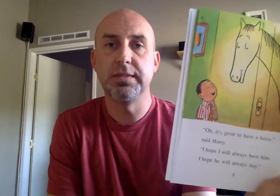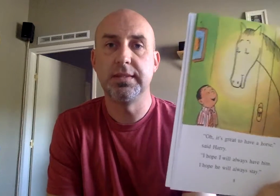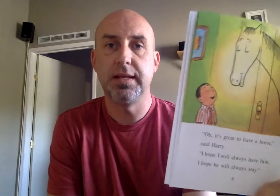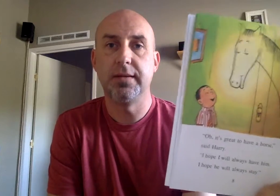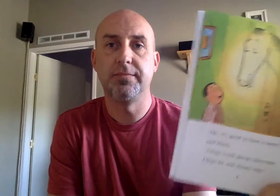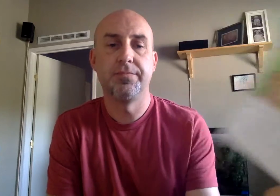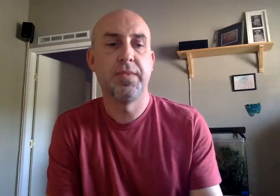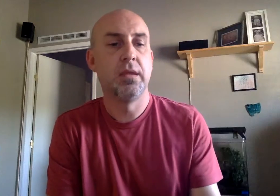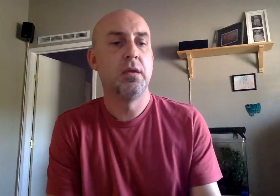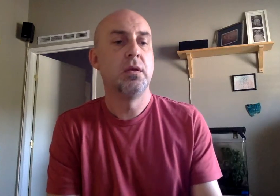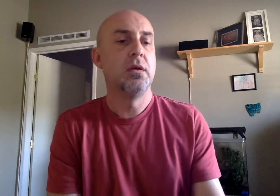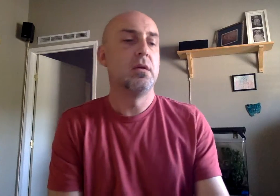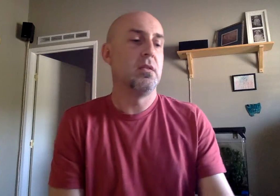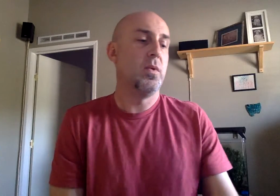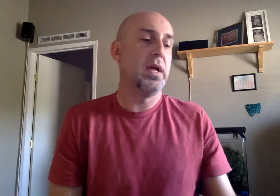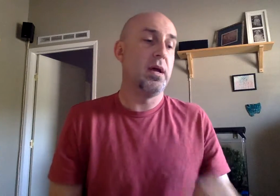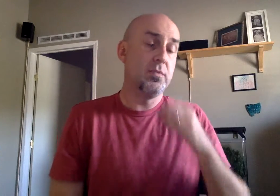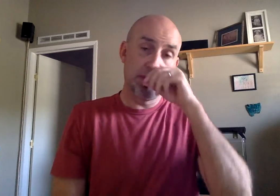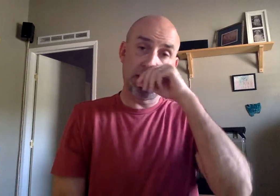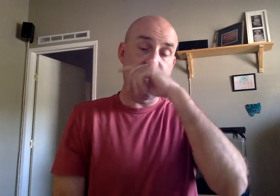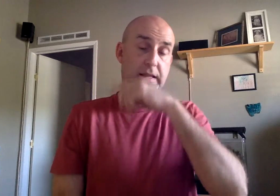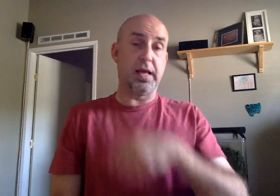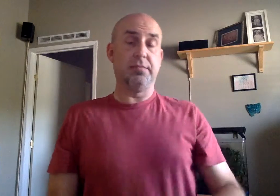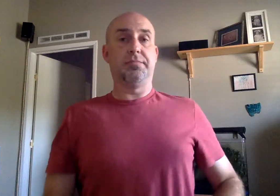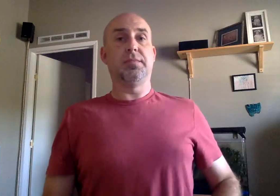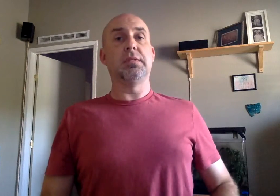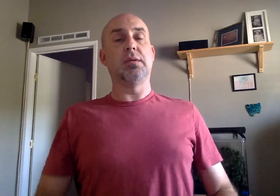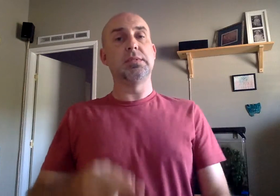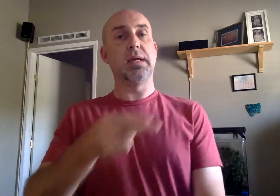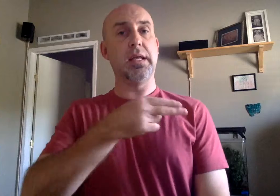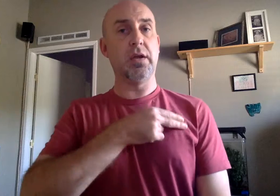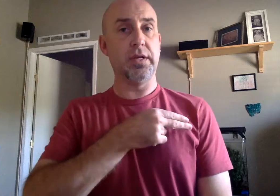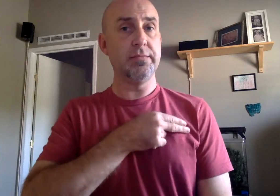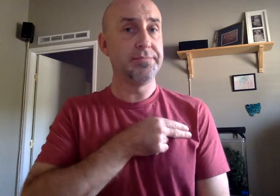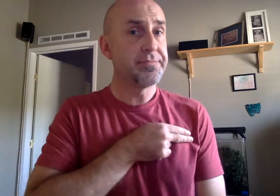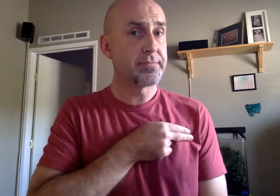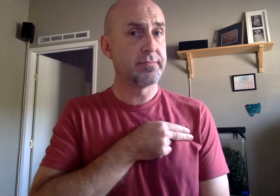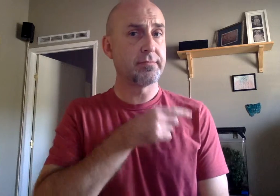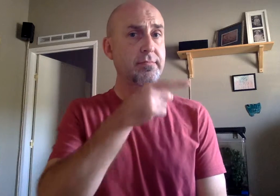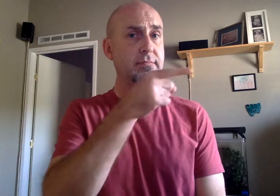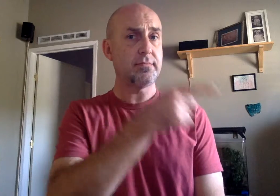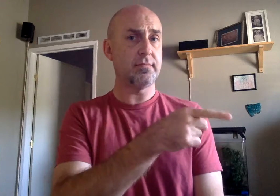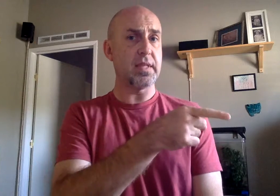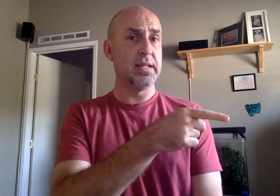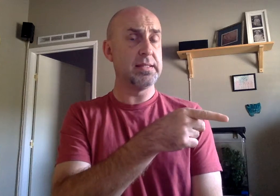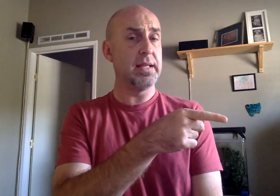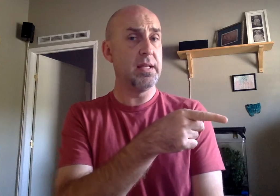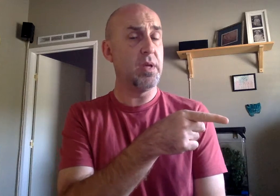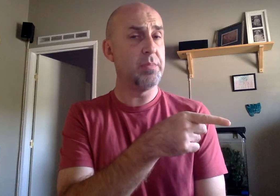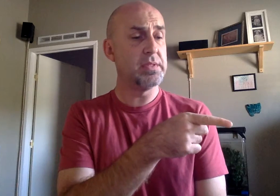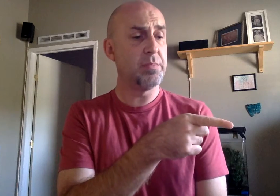stay." The way I would sign that is I would sign Harry, and I set him up in